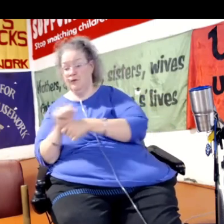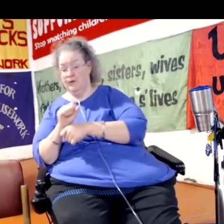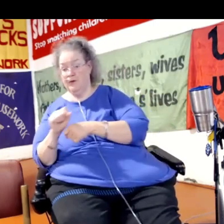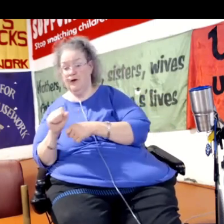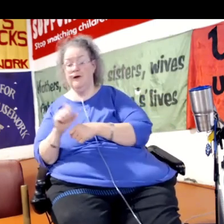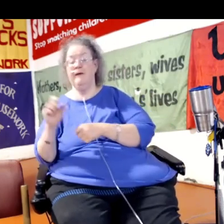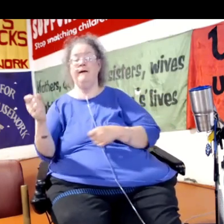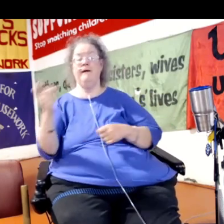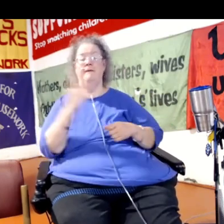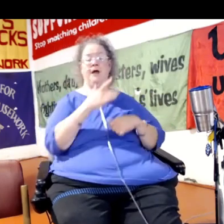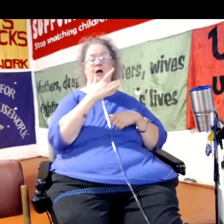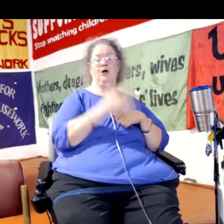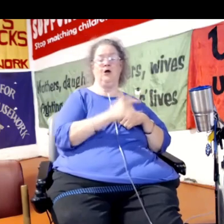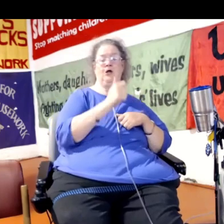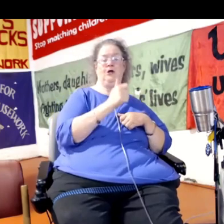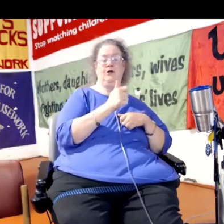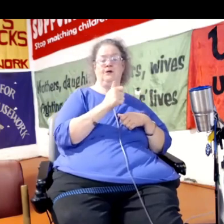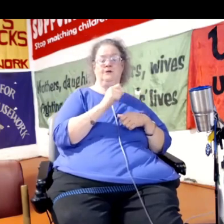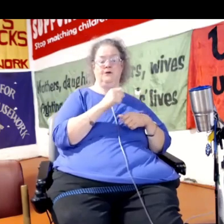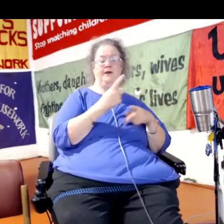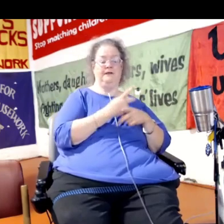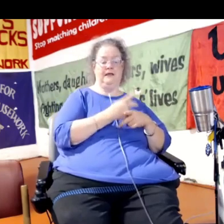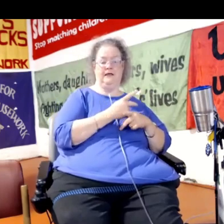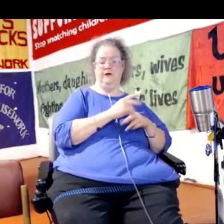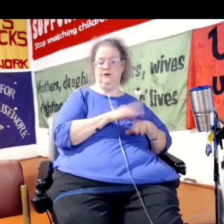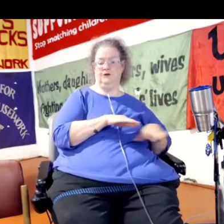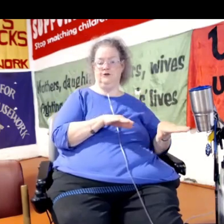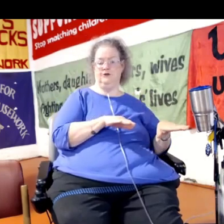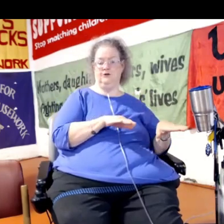earlier, you know, to be able to look after their children. And